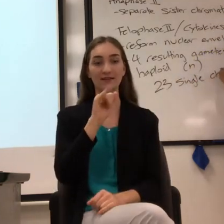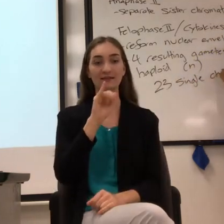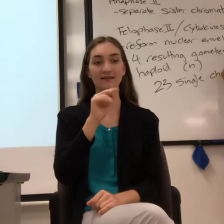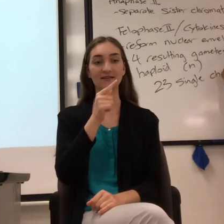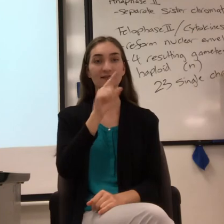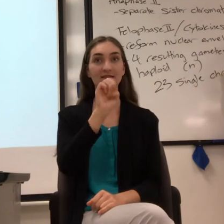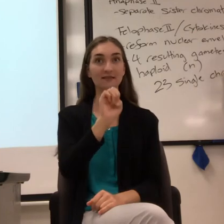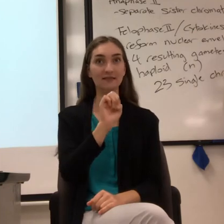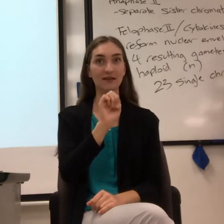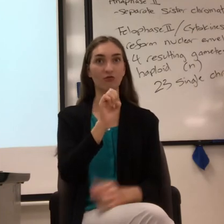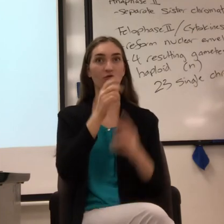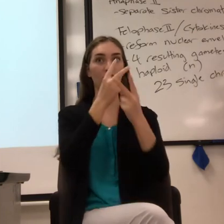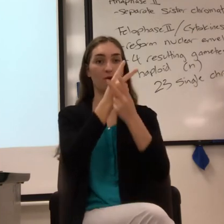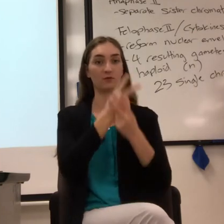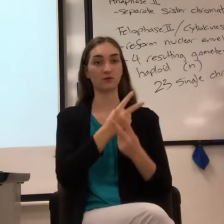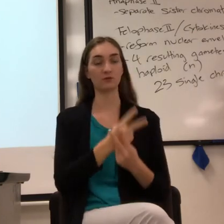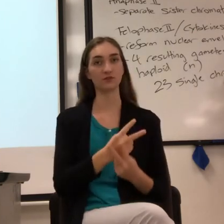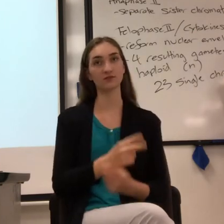chromosomes.